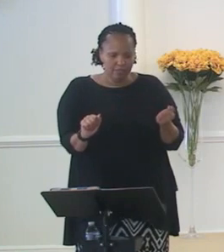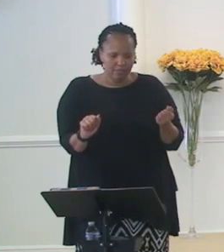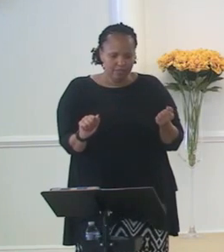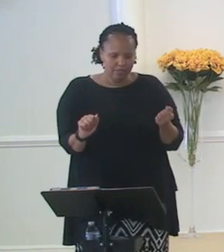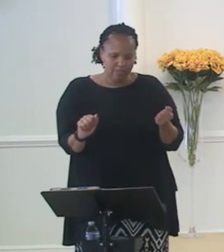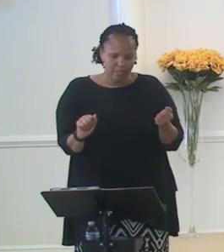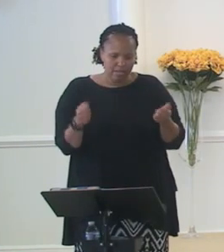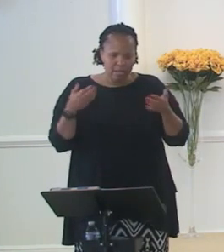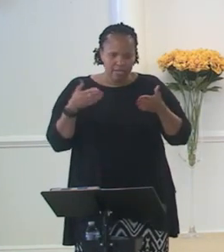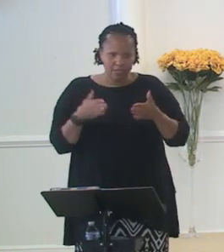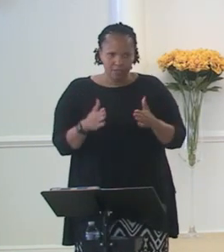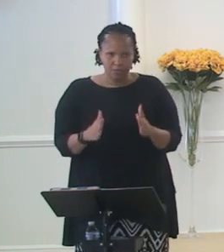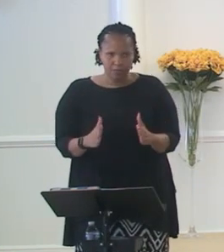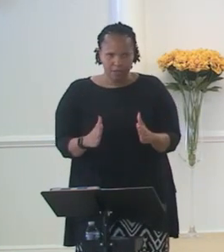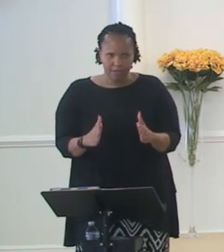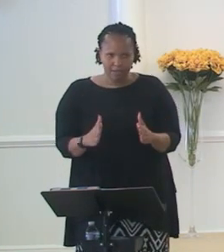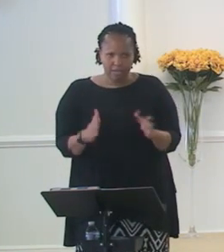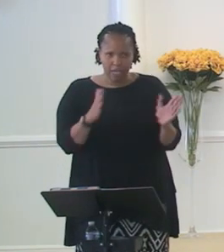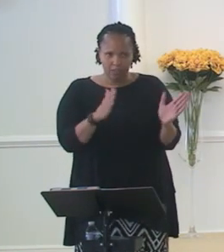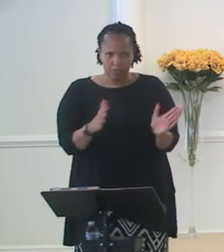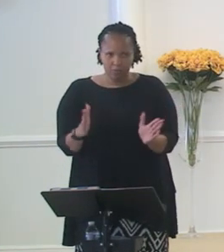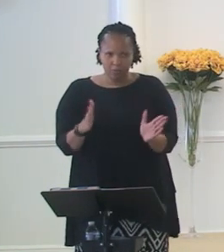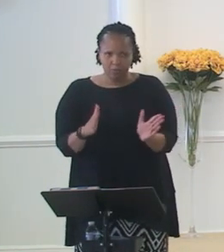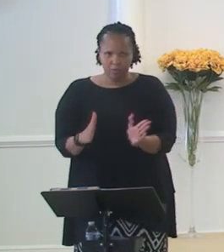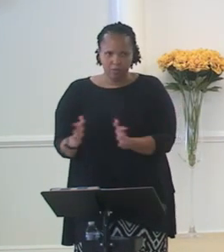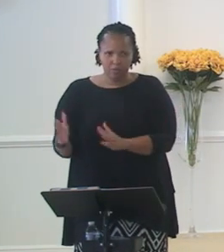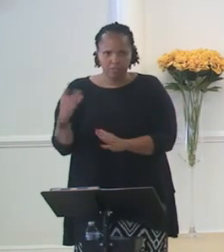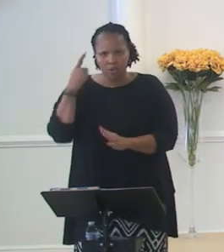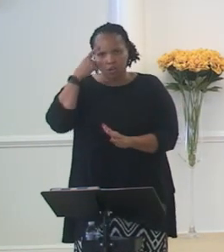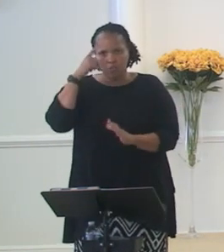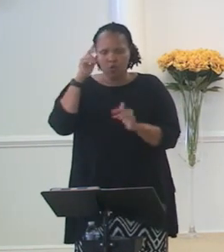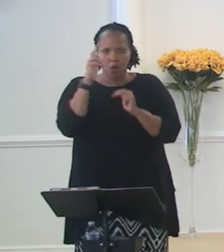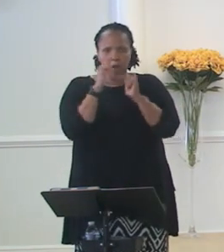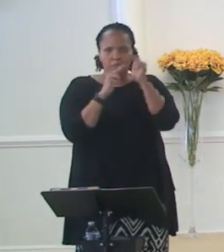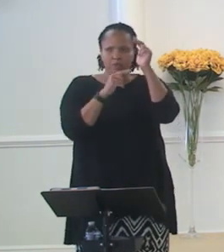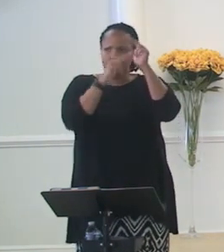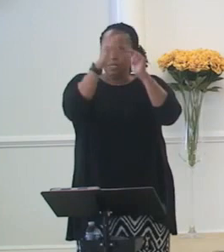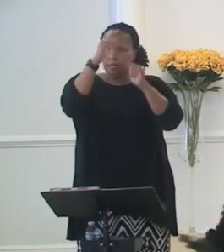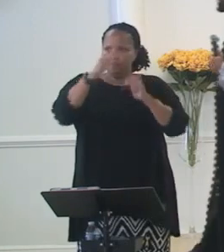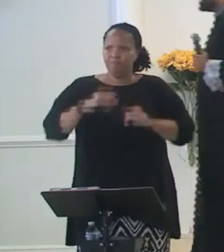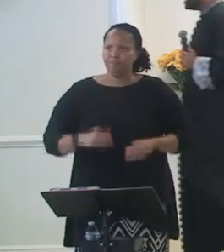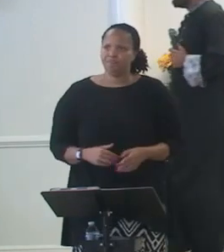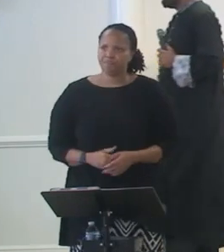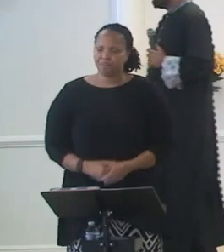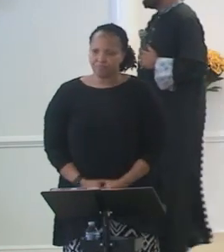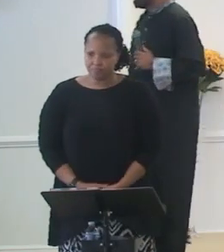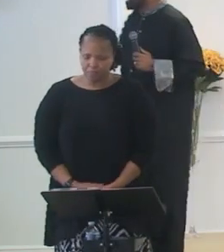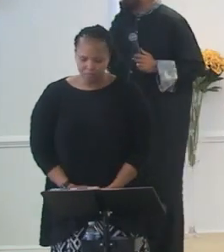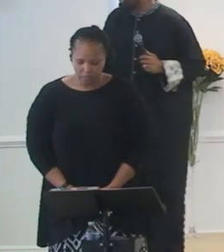a means and preparation for building up.